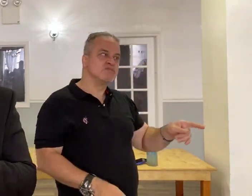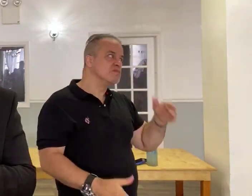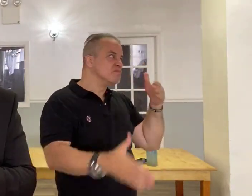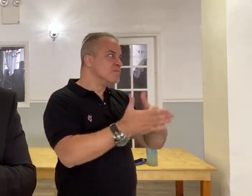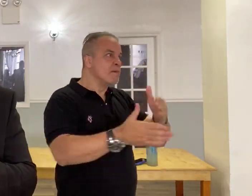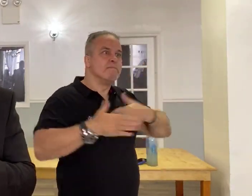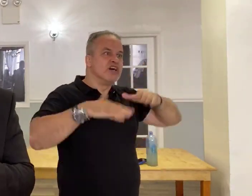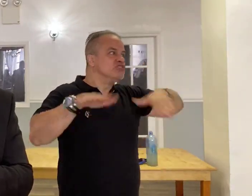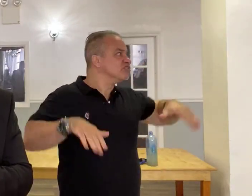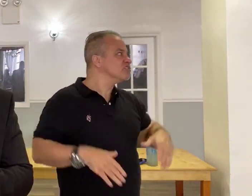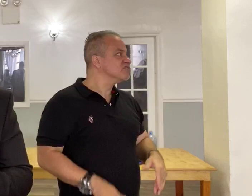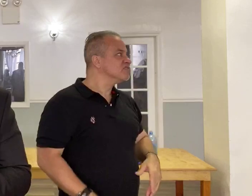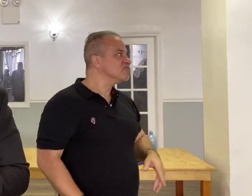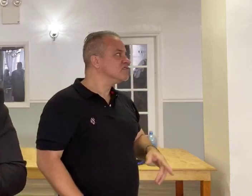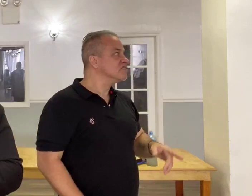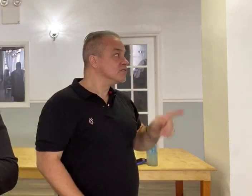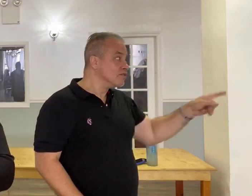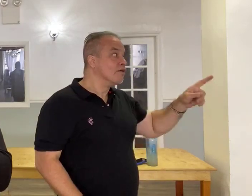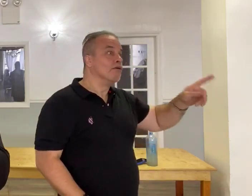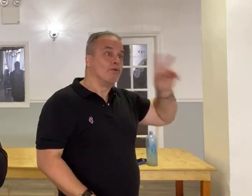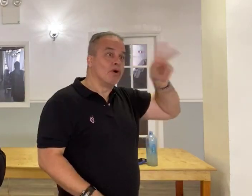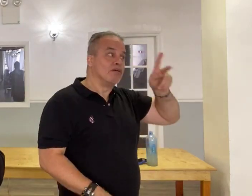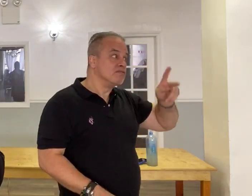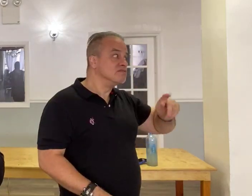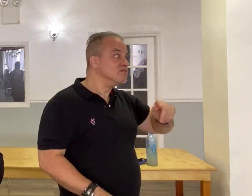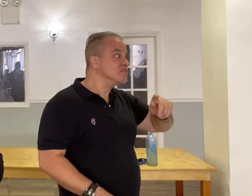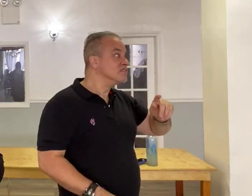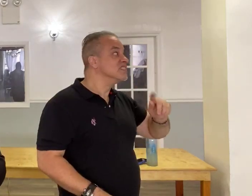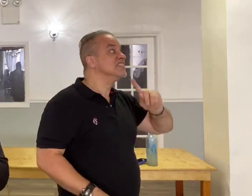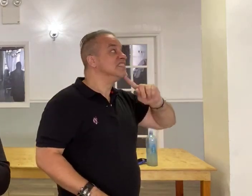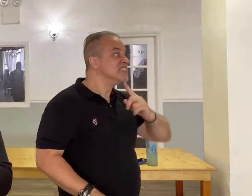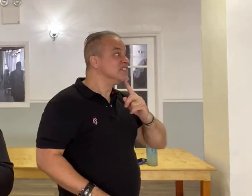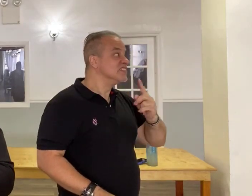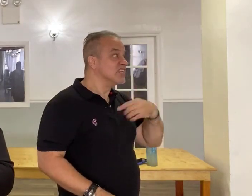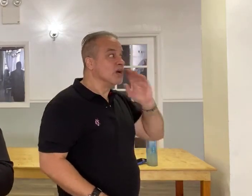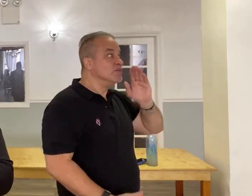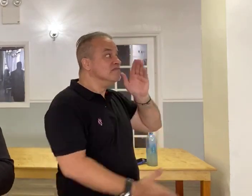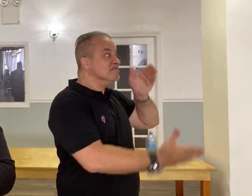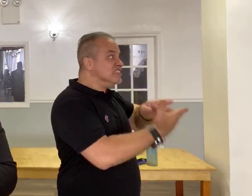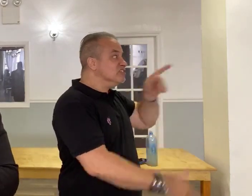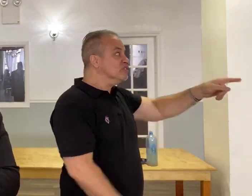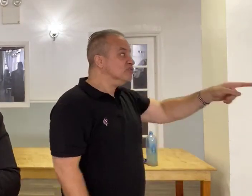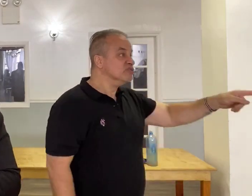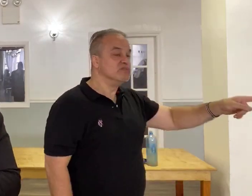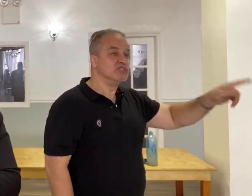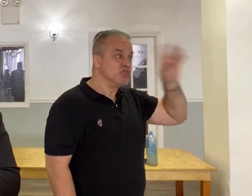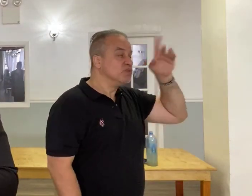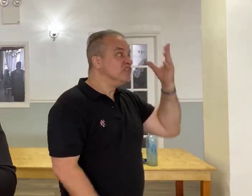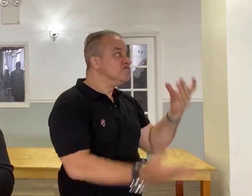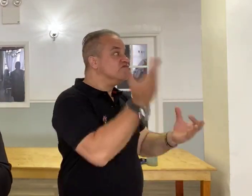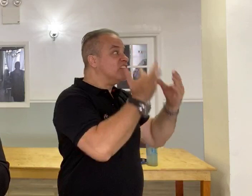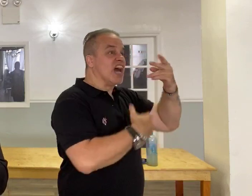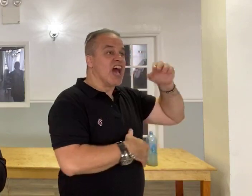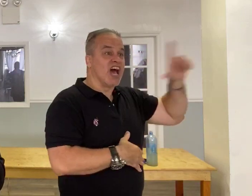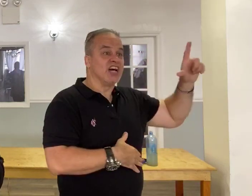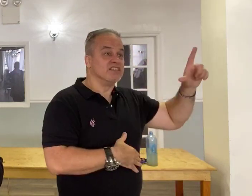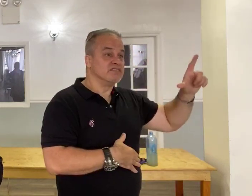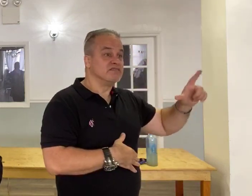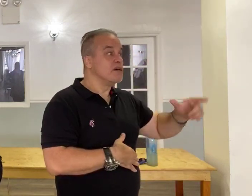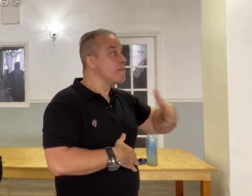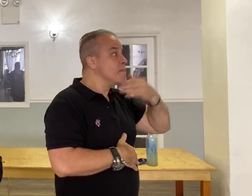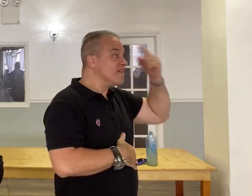than to go to hell with two hands and two feet. Wow. I don't know about you, but that is